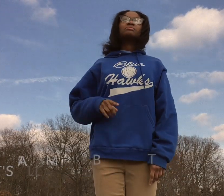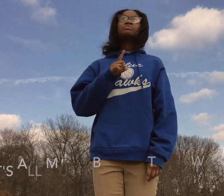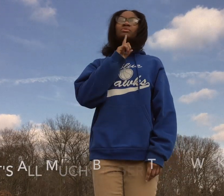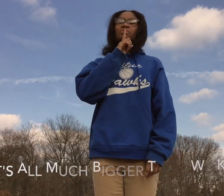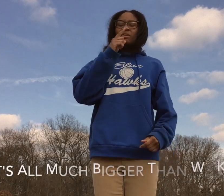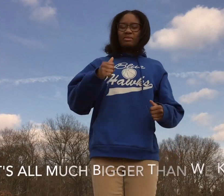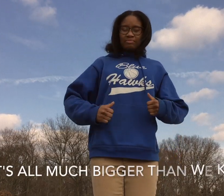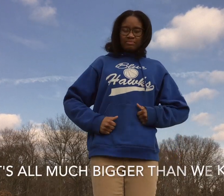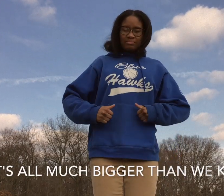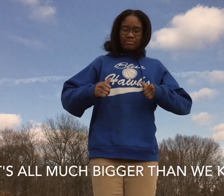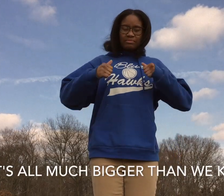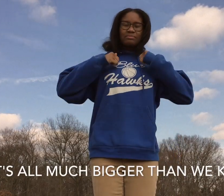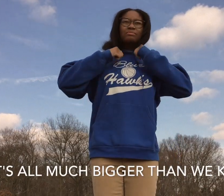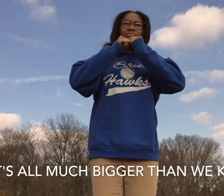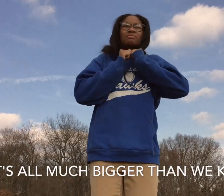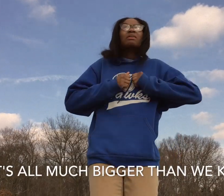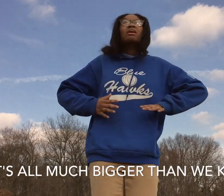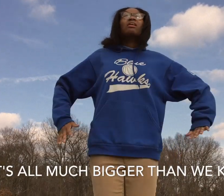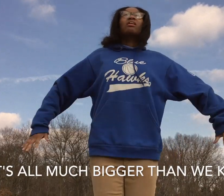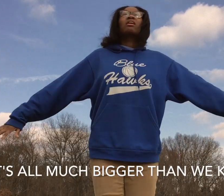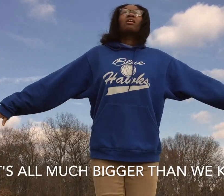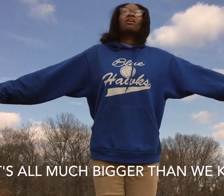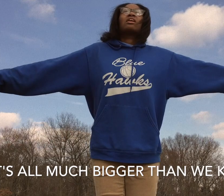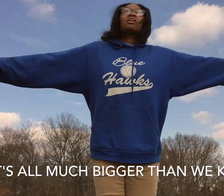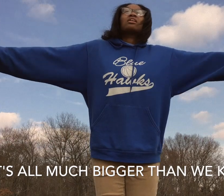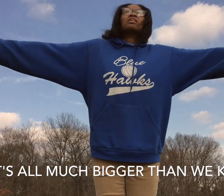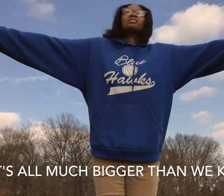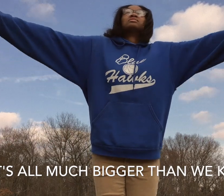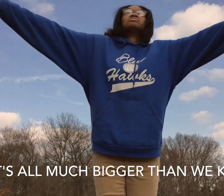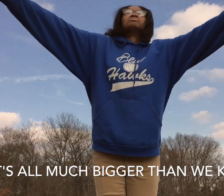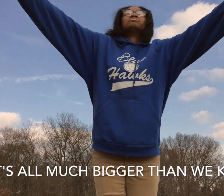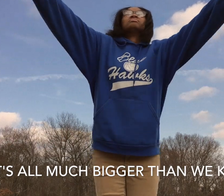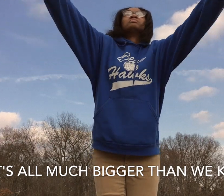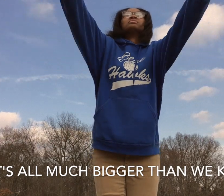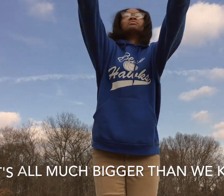all much bigger than we know.